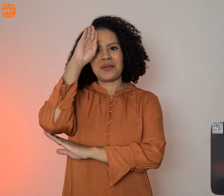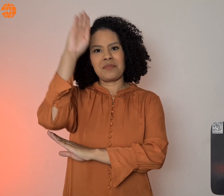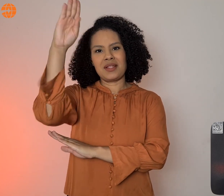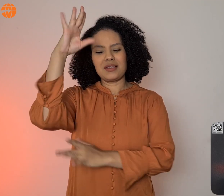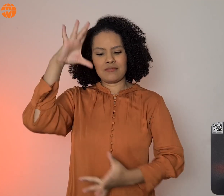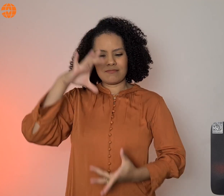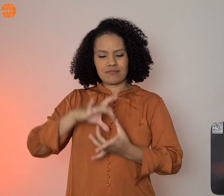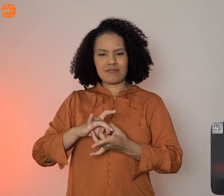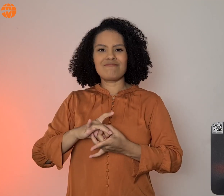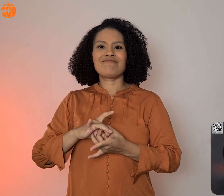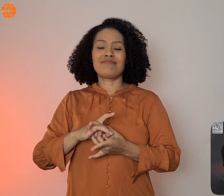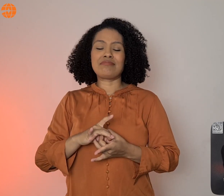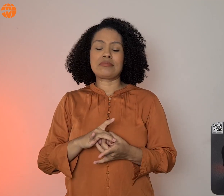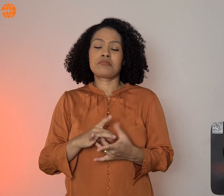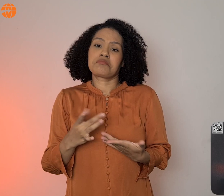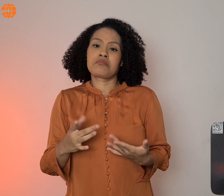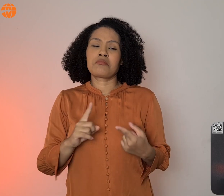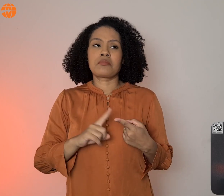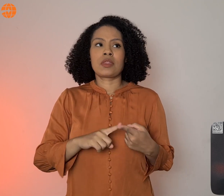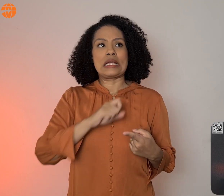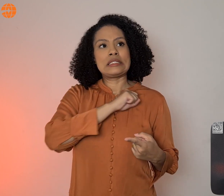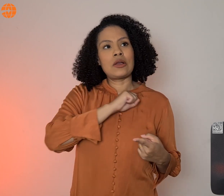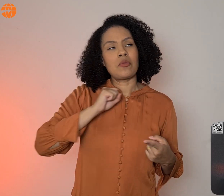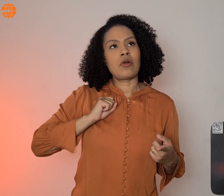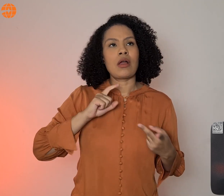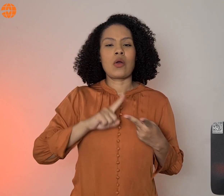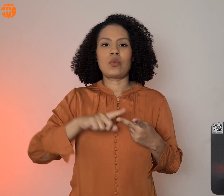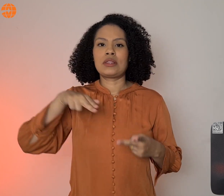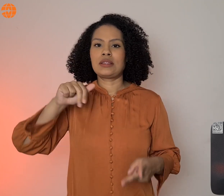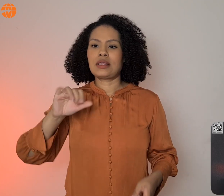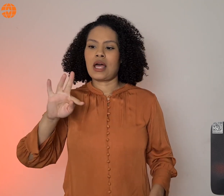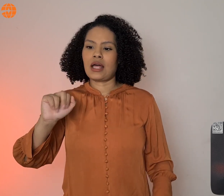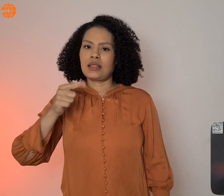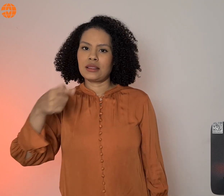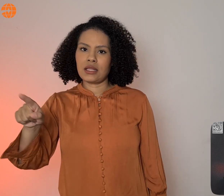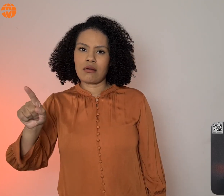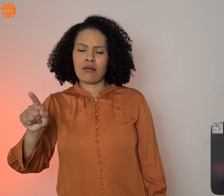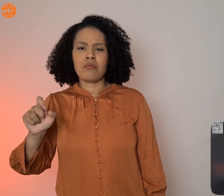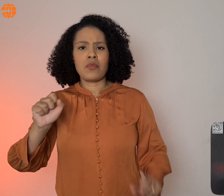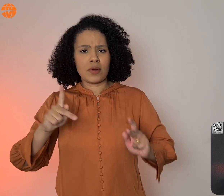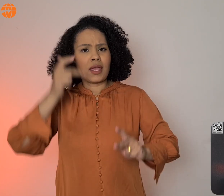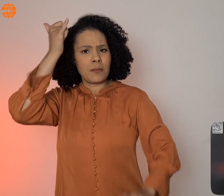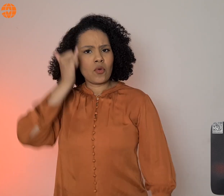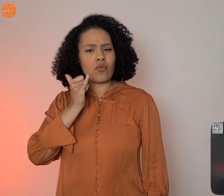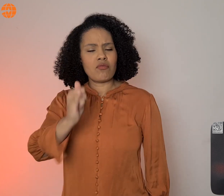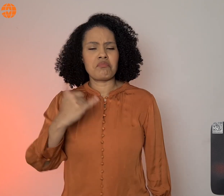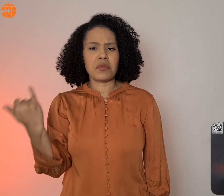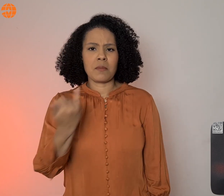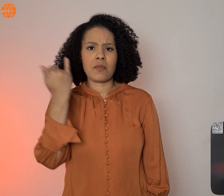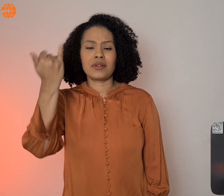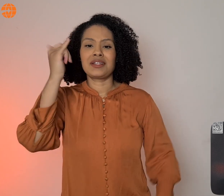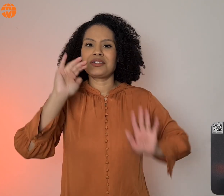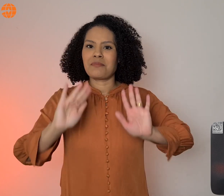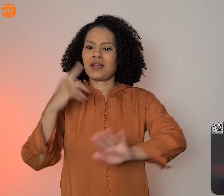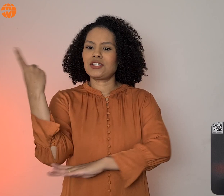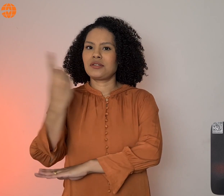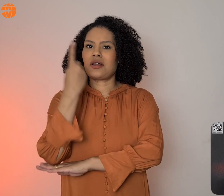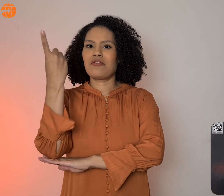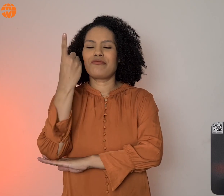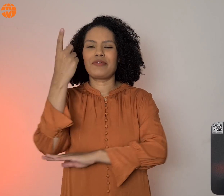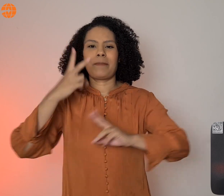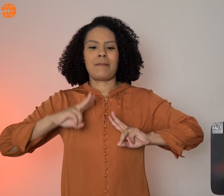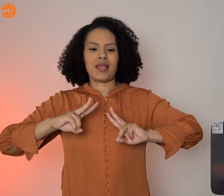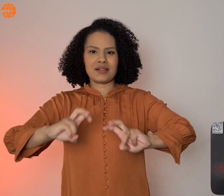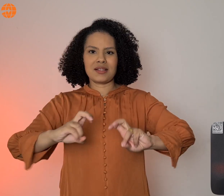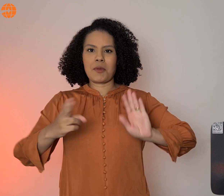mais de Davi, até mesmo do que Samuel ou Natã. But you know, if he would have been preaching to himself, he wouldn't have needed Nathan